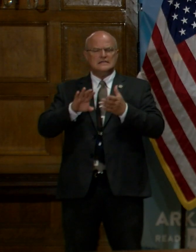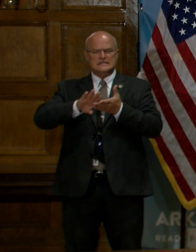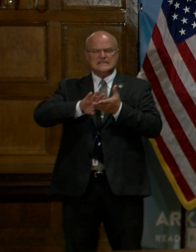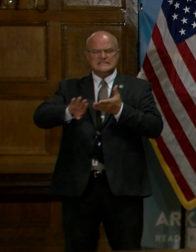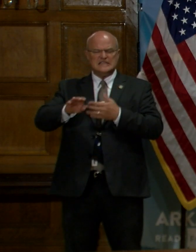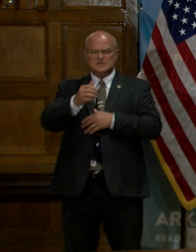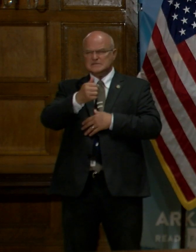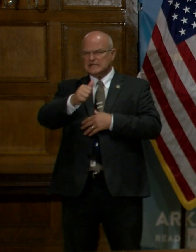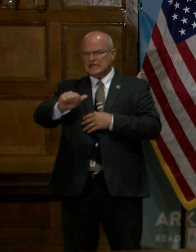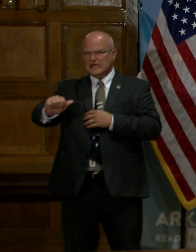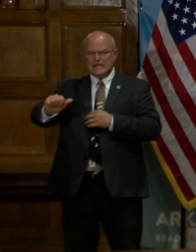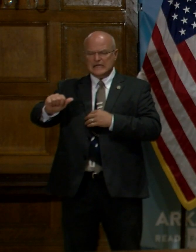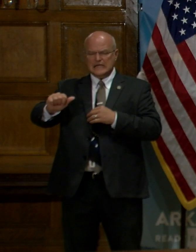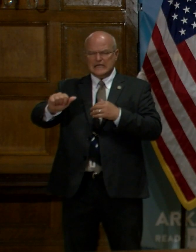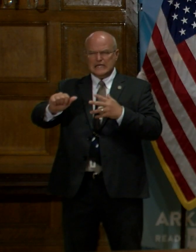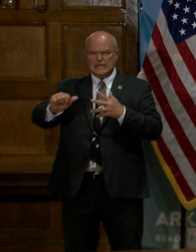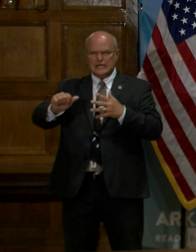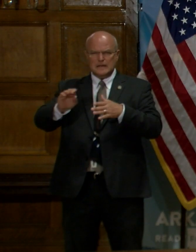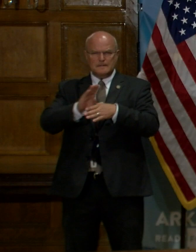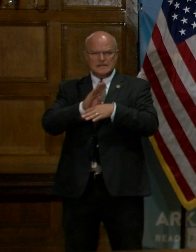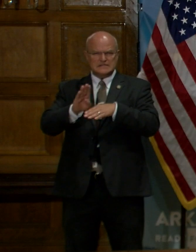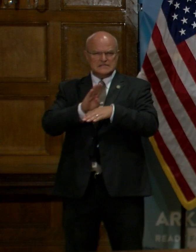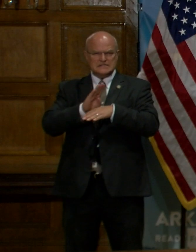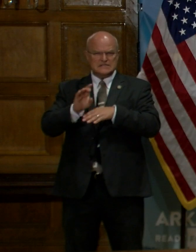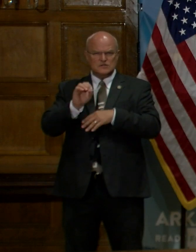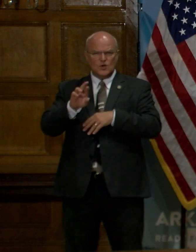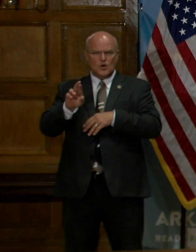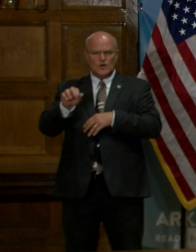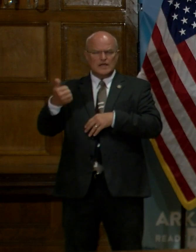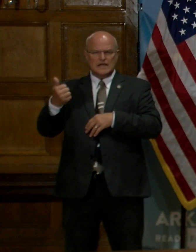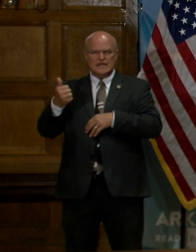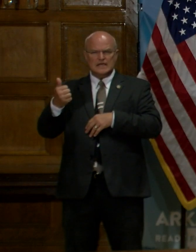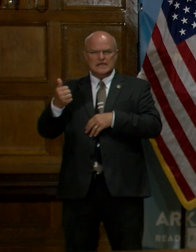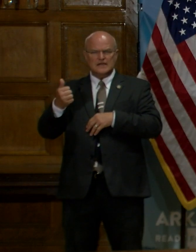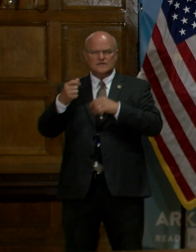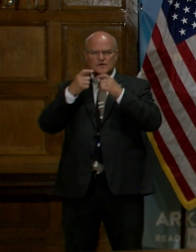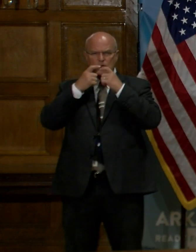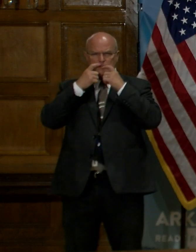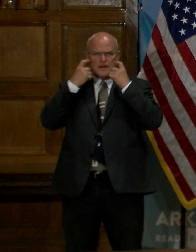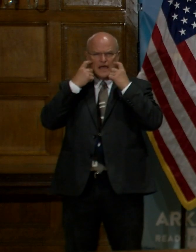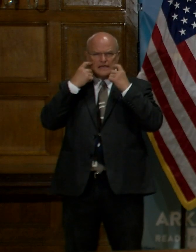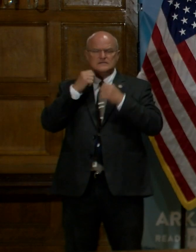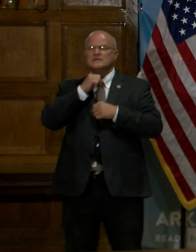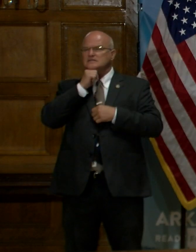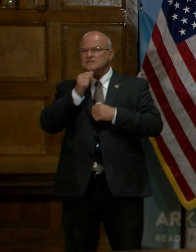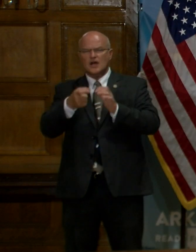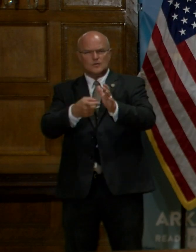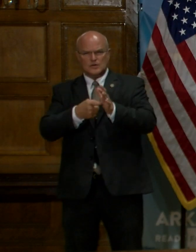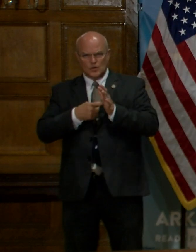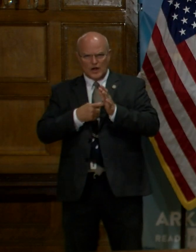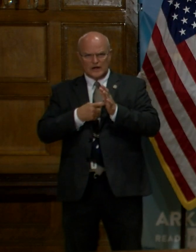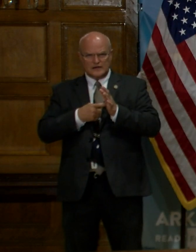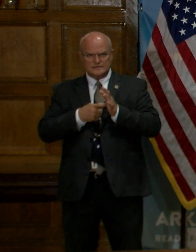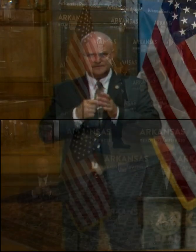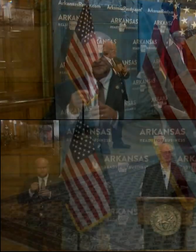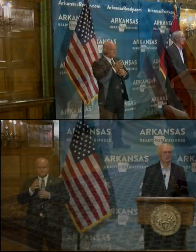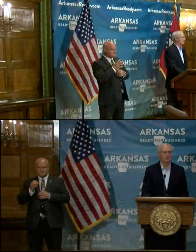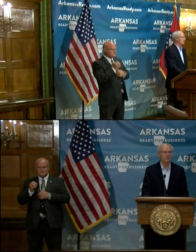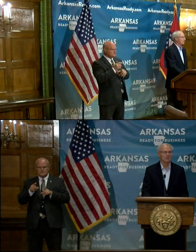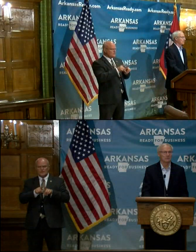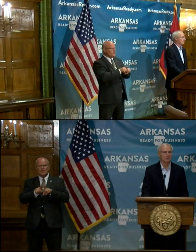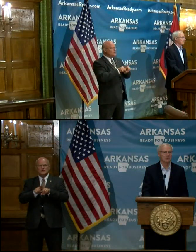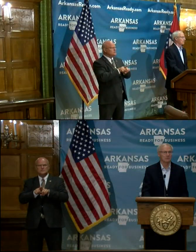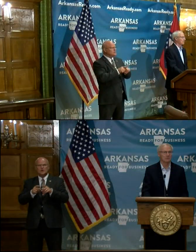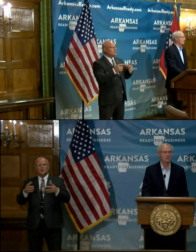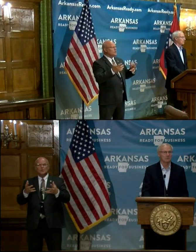exempt any businesses, or are there any locations where masks wouldn't be required? And